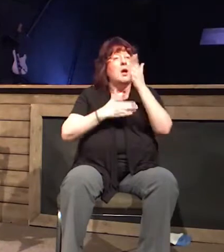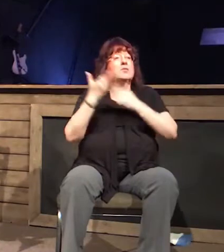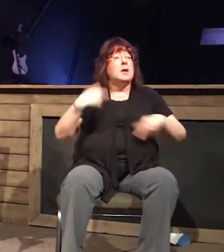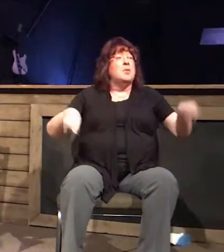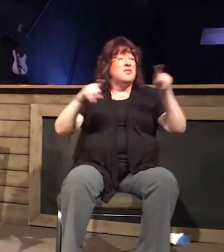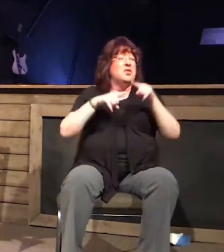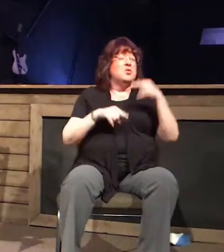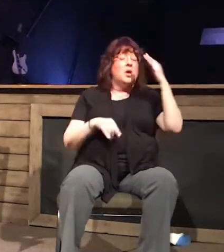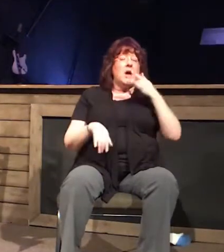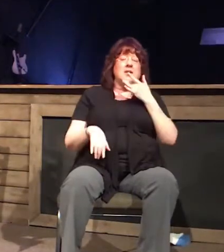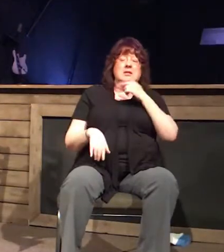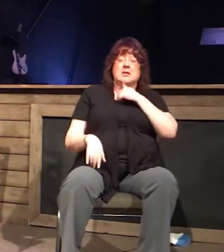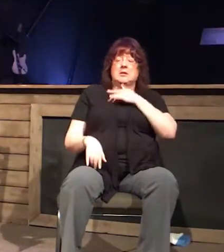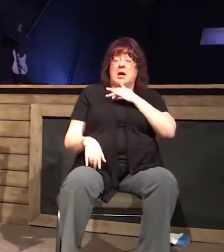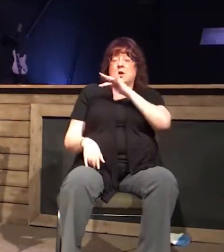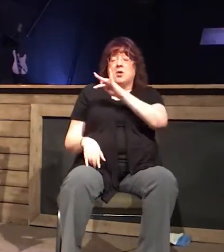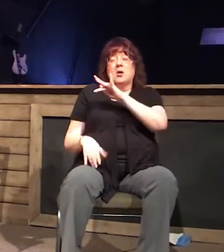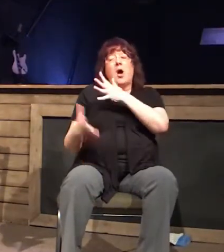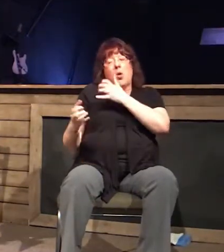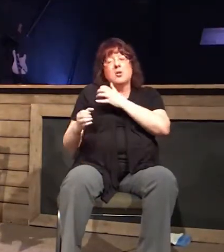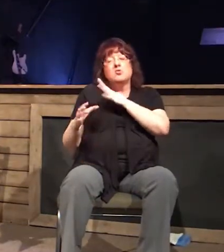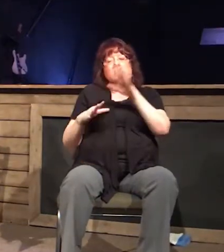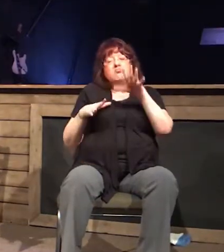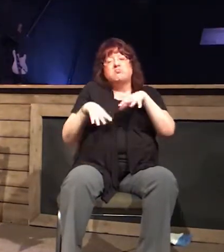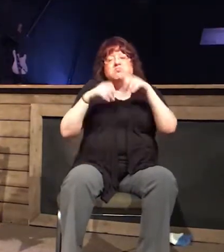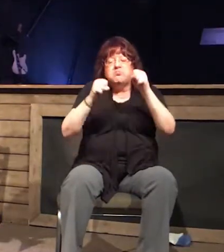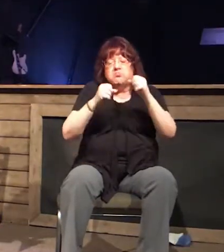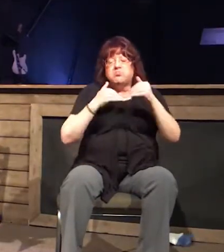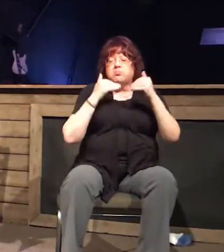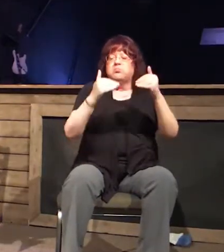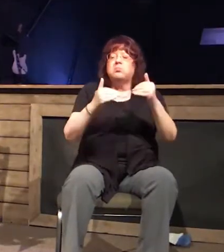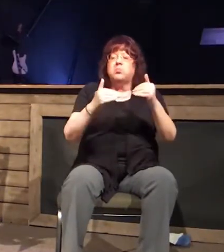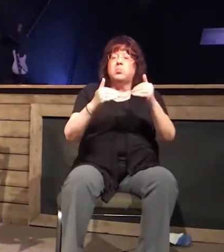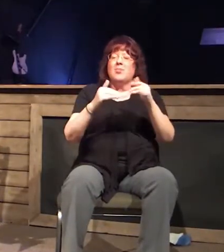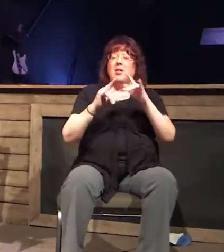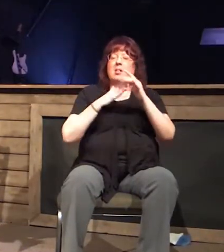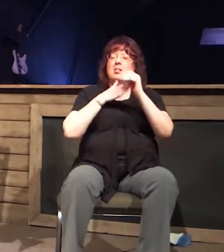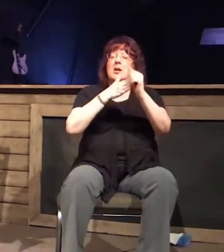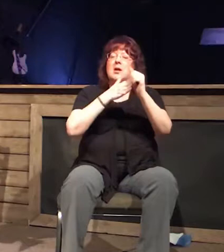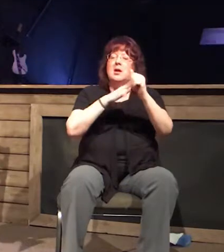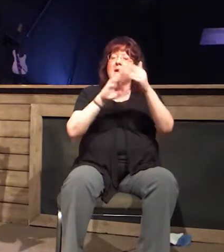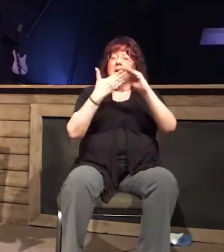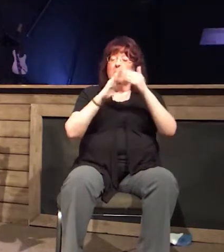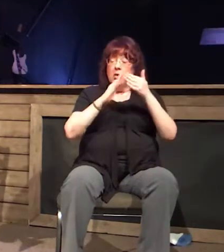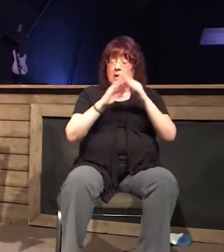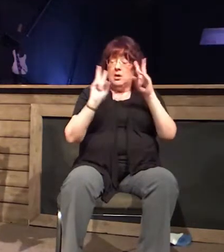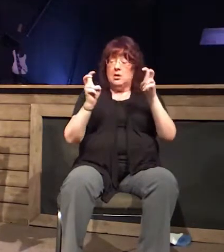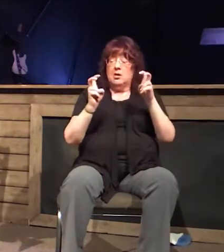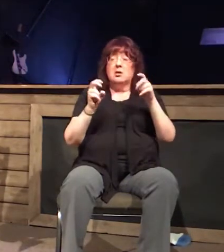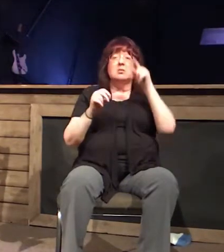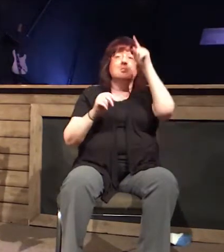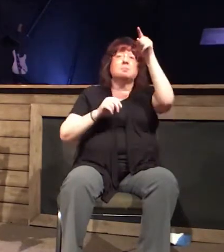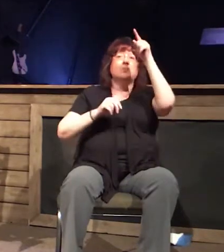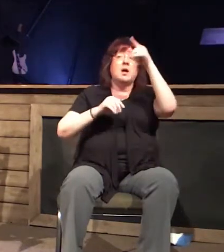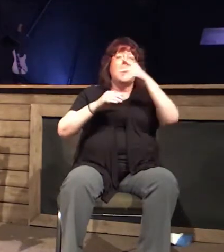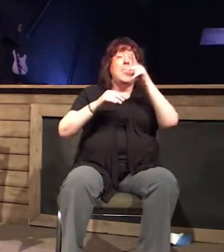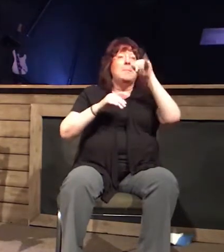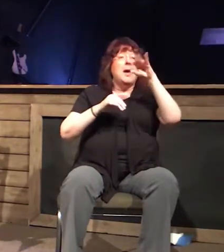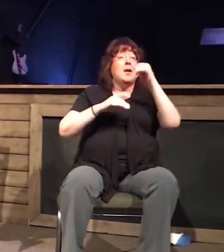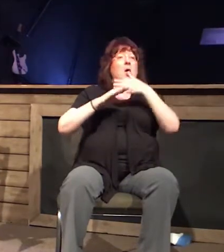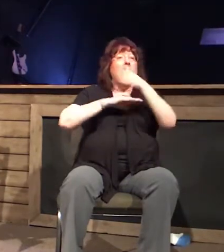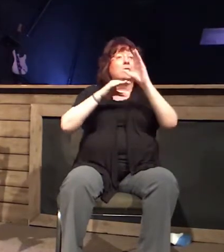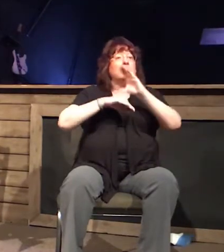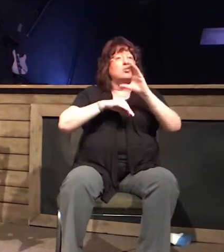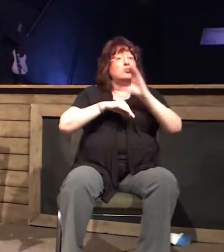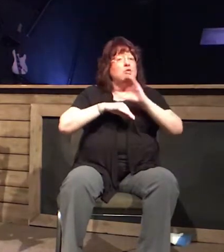of you, God is saying, I really want you to take even a step beyond that and start to lead in community. So out on the patio after church, some of the